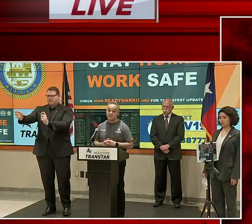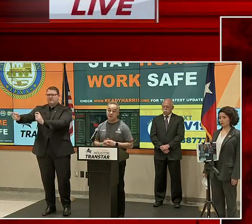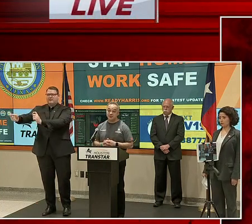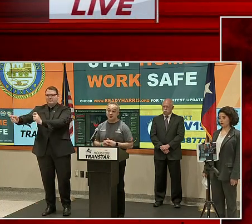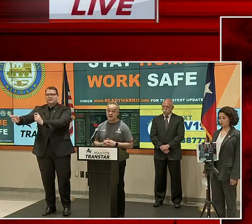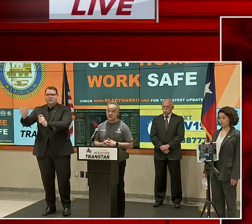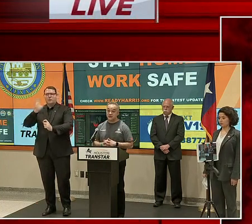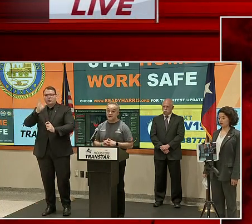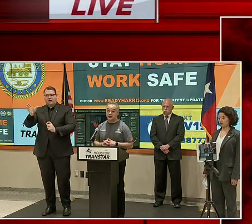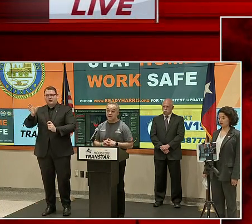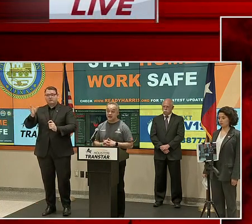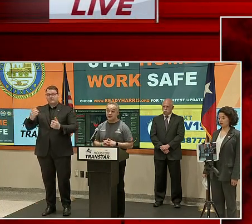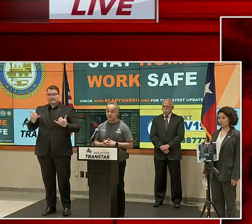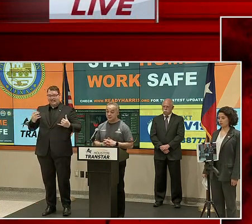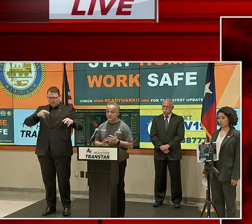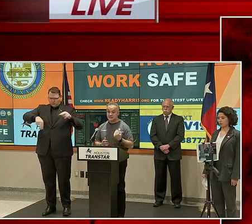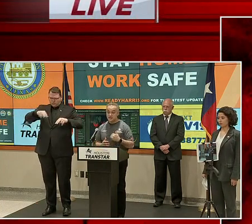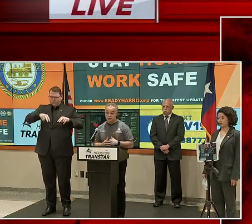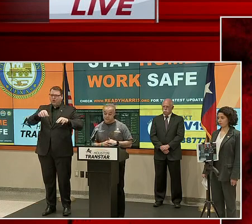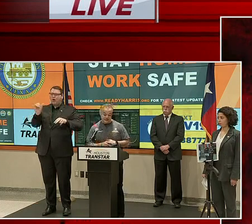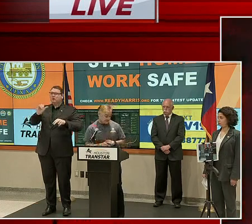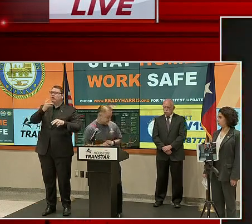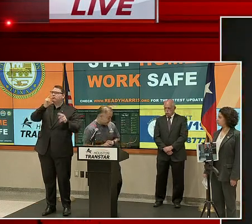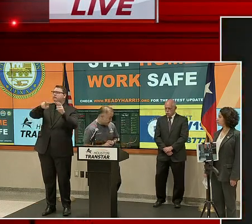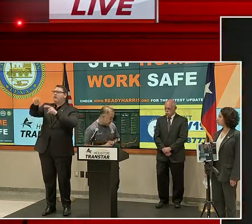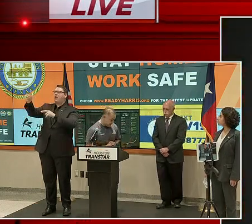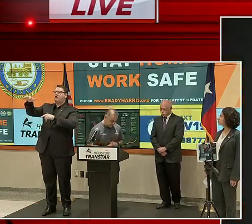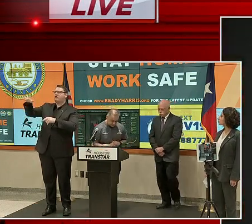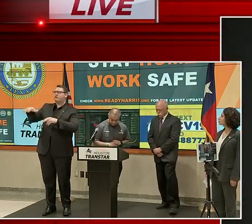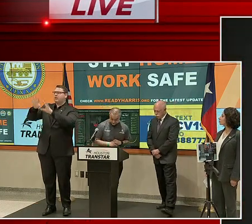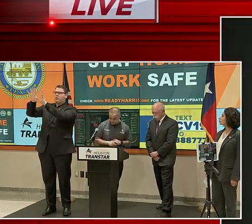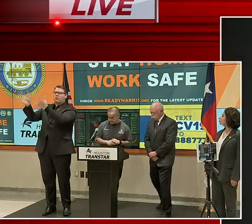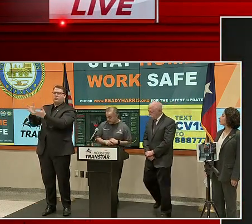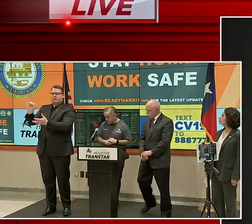happening in other parts of the country and the world. Dr. Peirce.